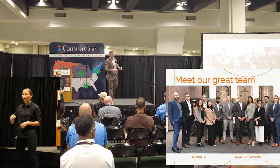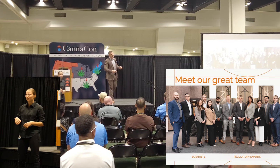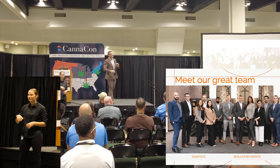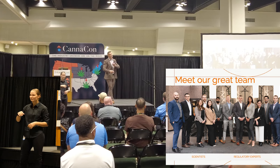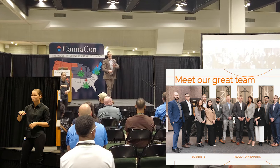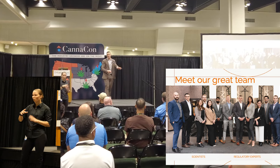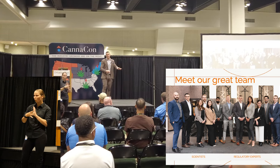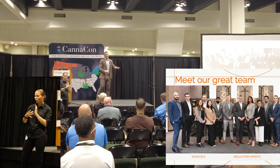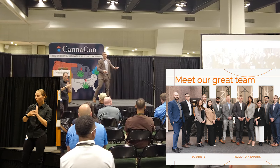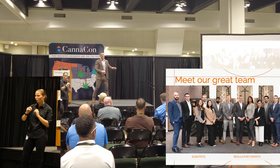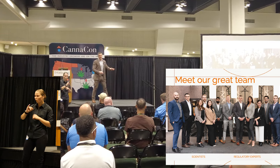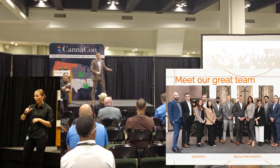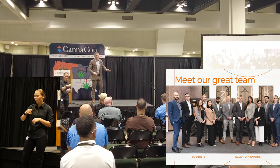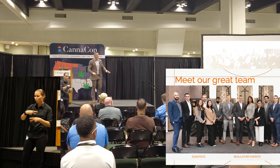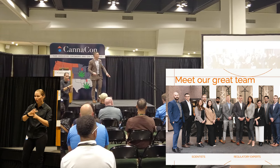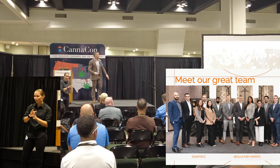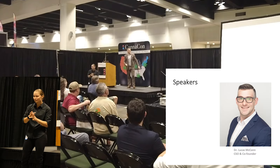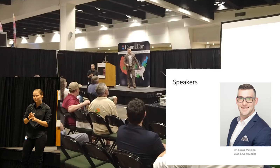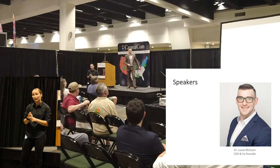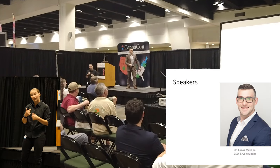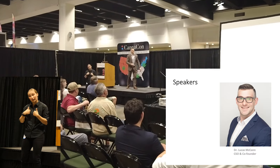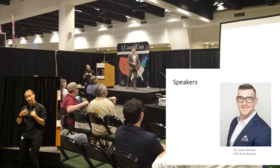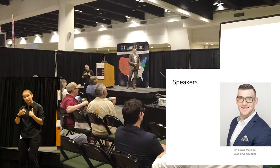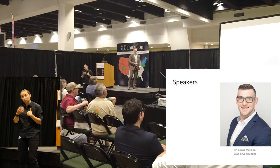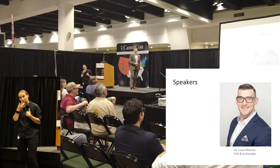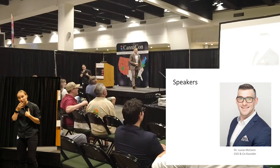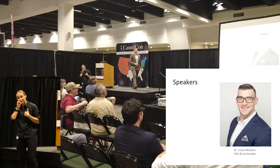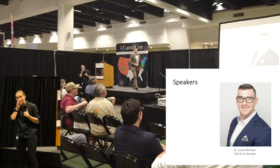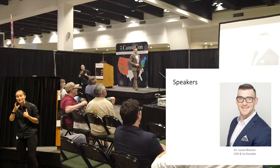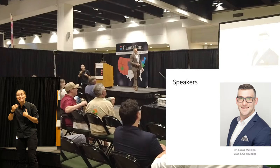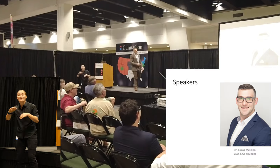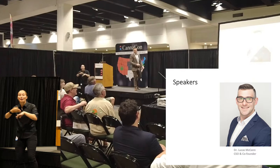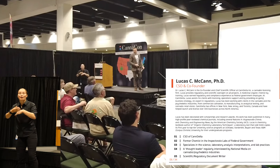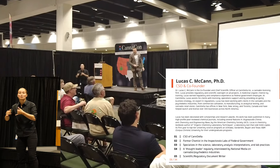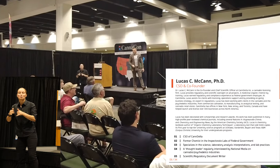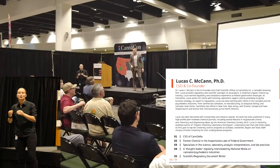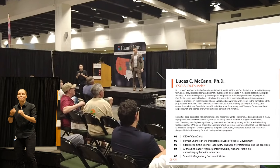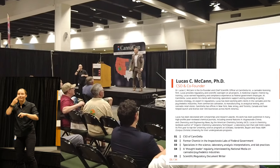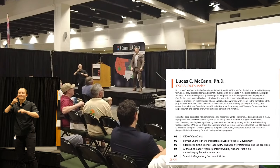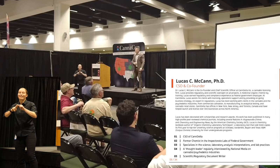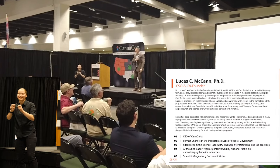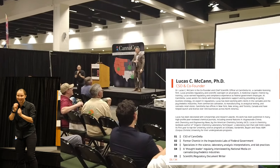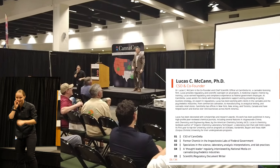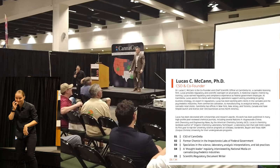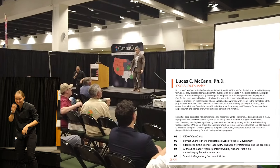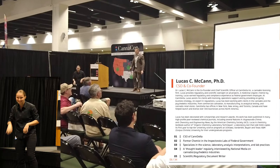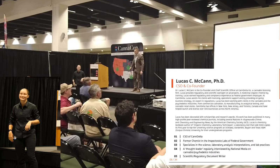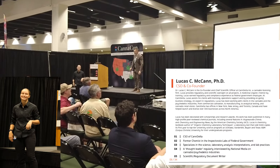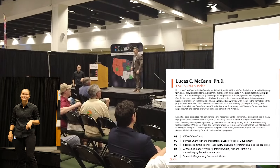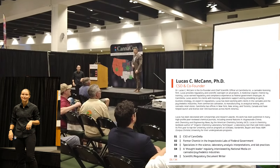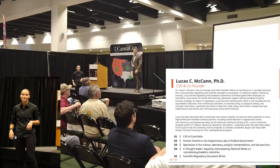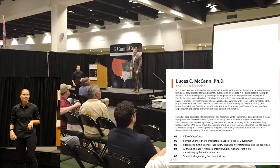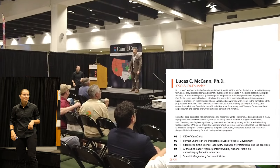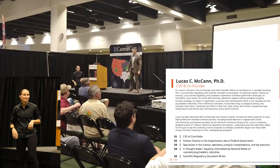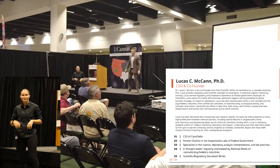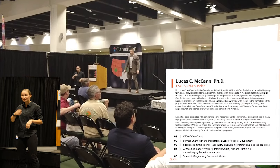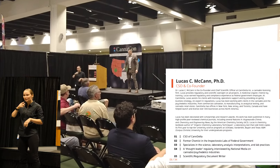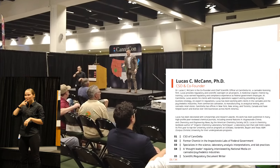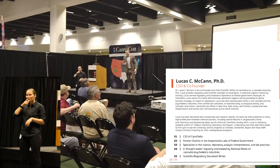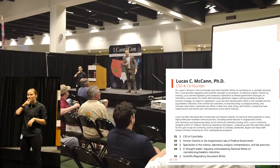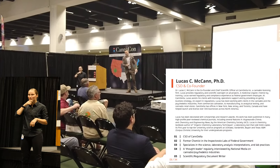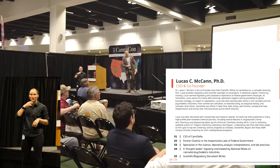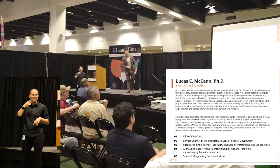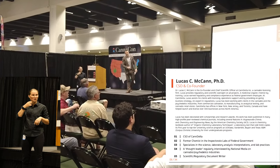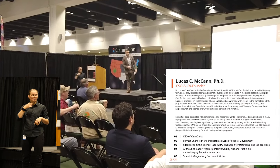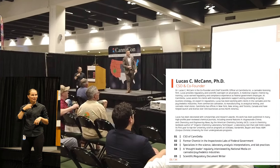much more interesting. The after parties are a lot better, let me tell you. All right, very quickly, who is this handsome devil in front of me? This is